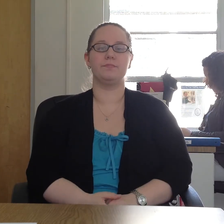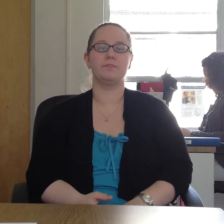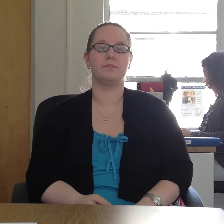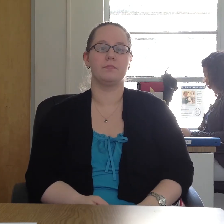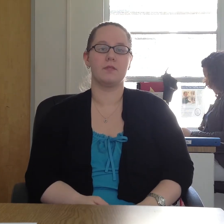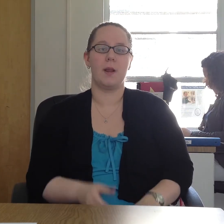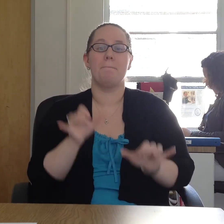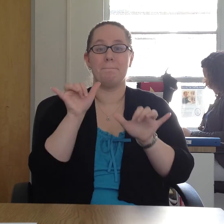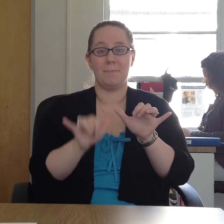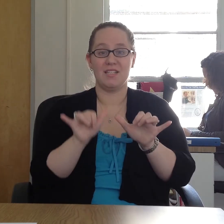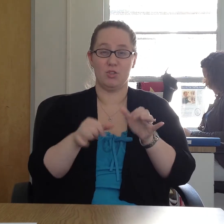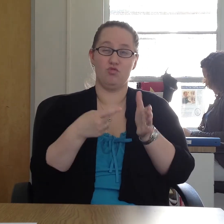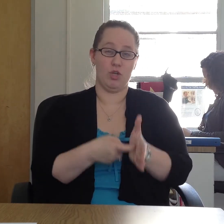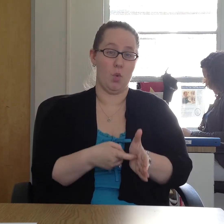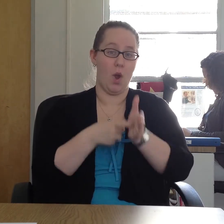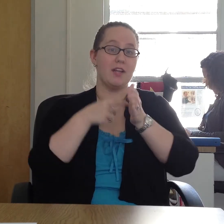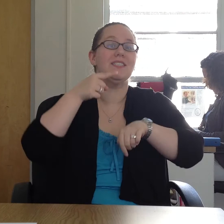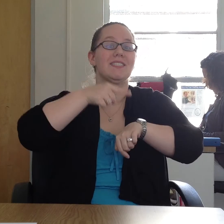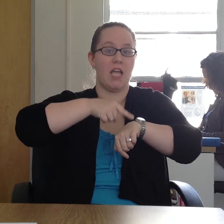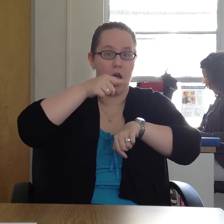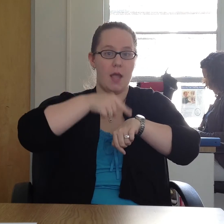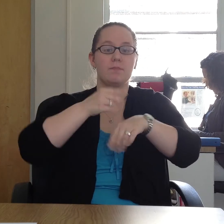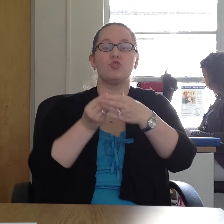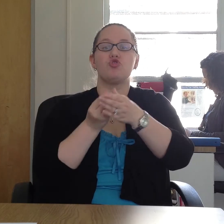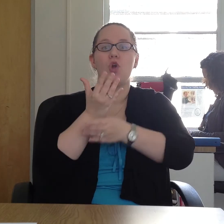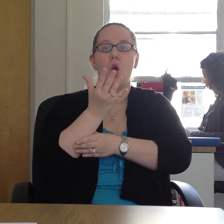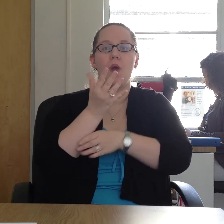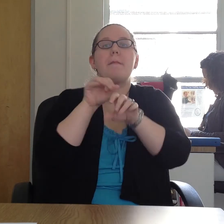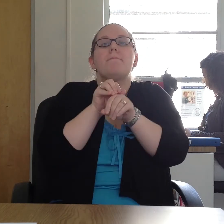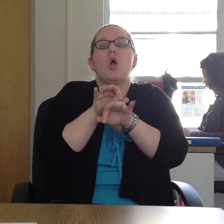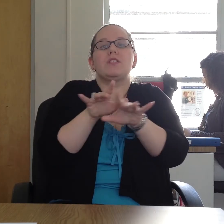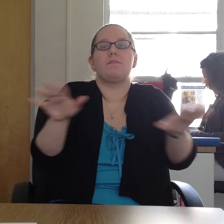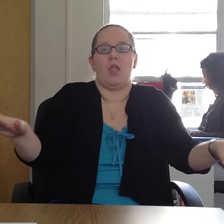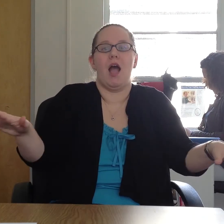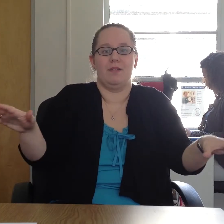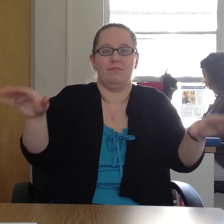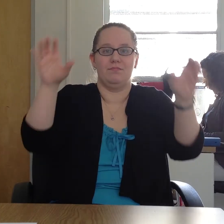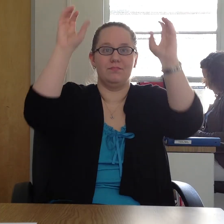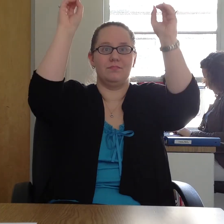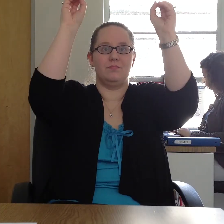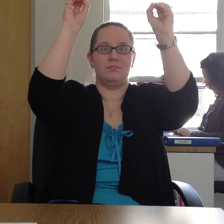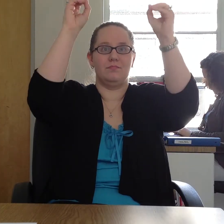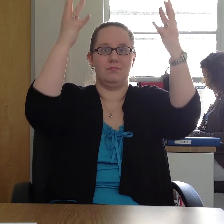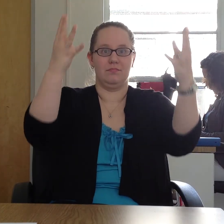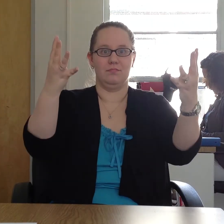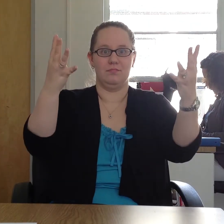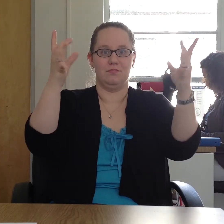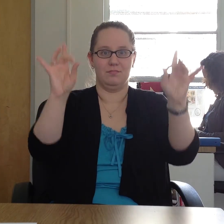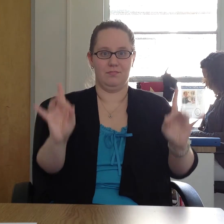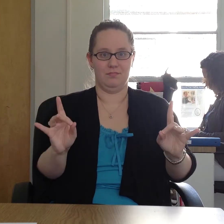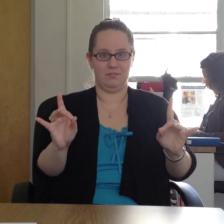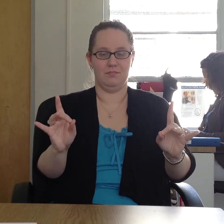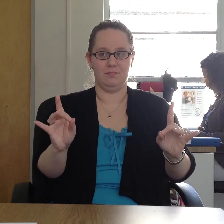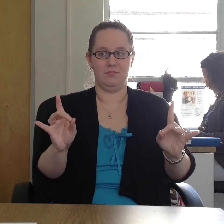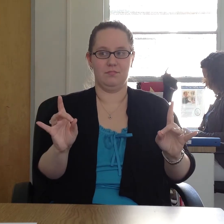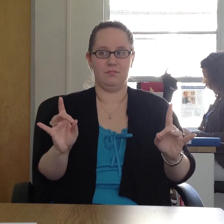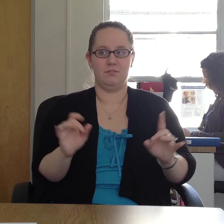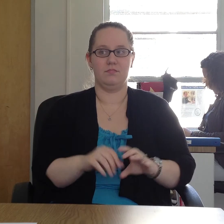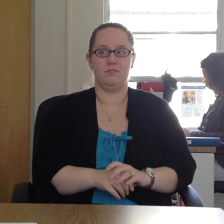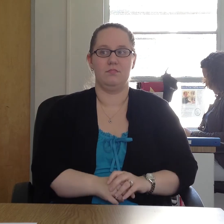Bacteria requires time to grow and multiply. When conditions are favorable, one bacterium will split